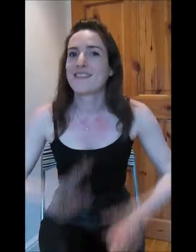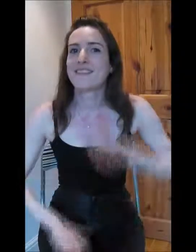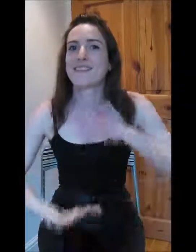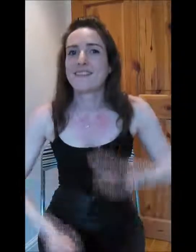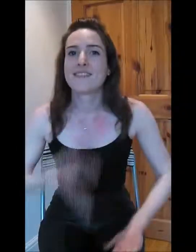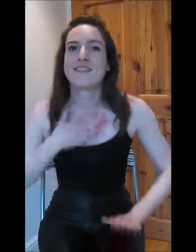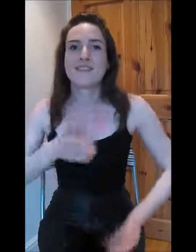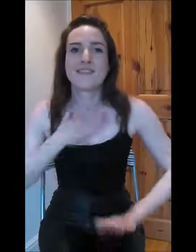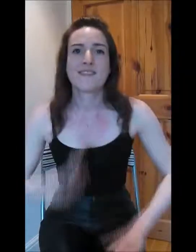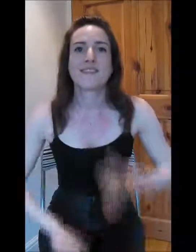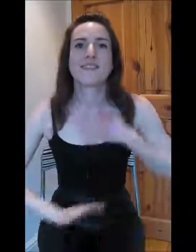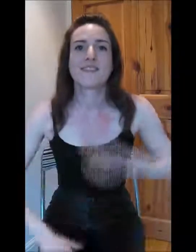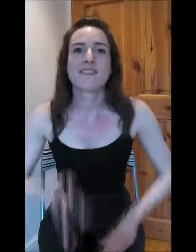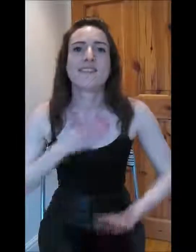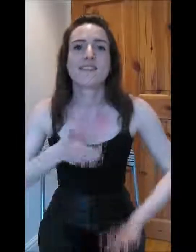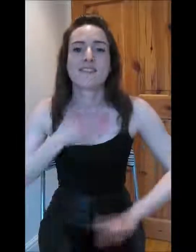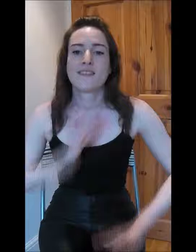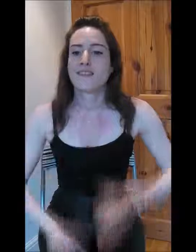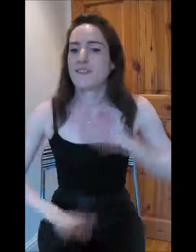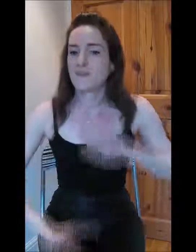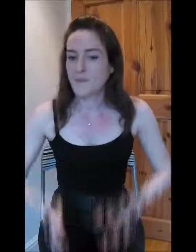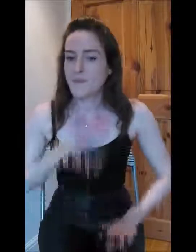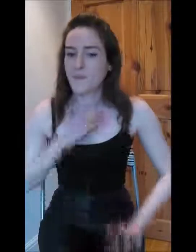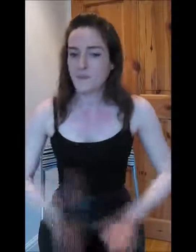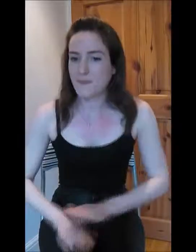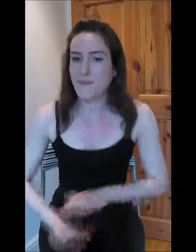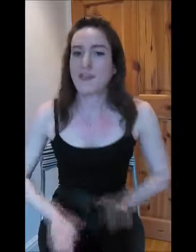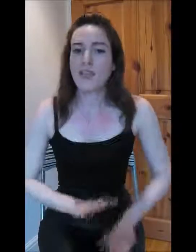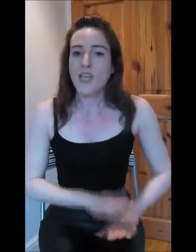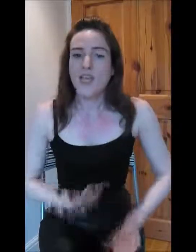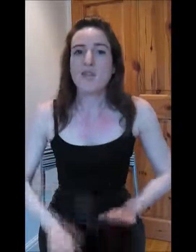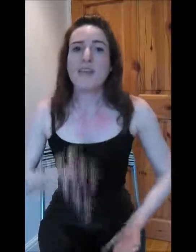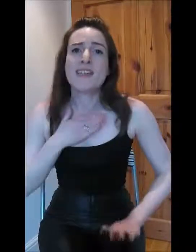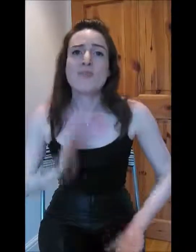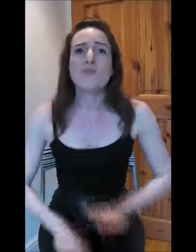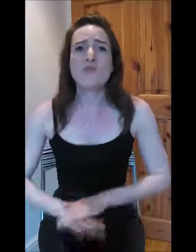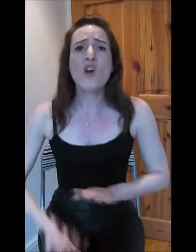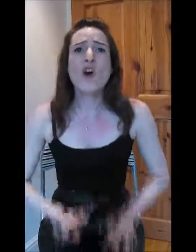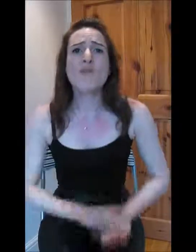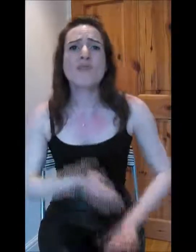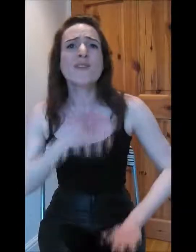You may have been home for a